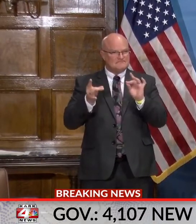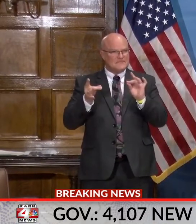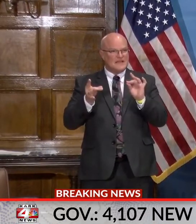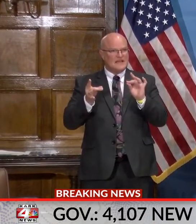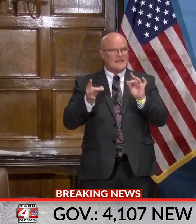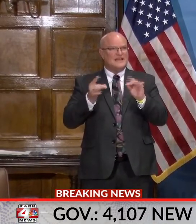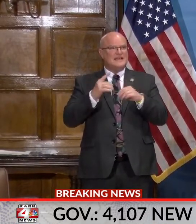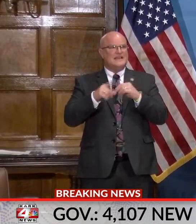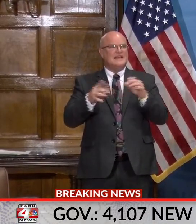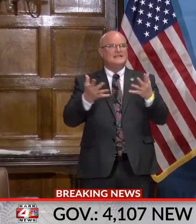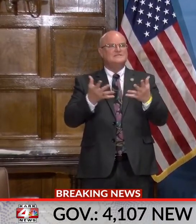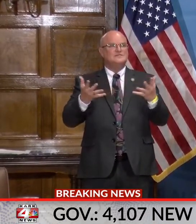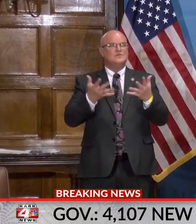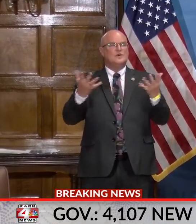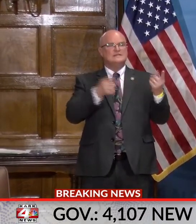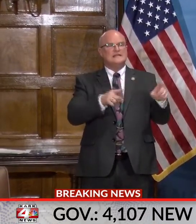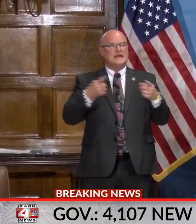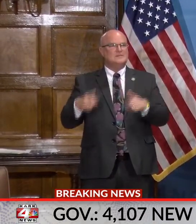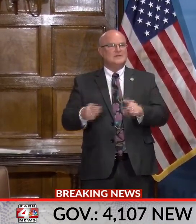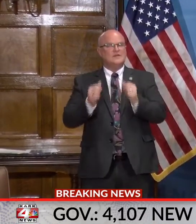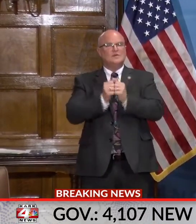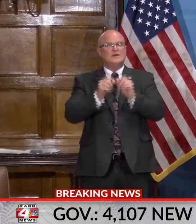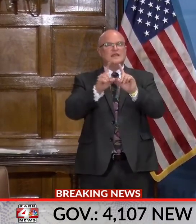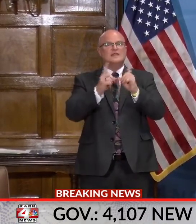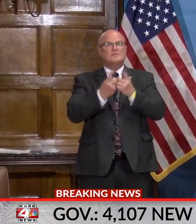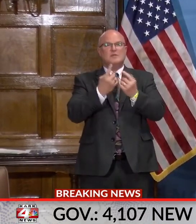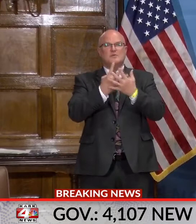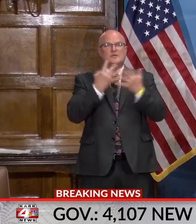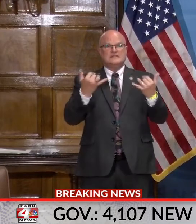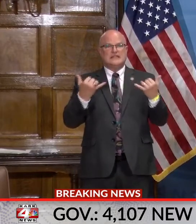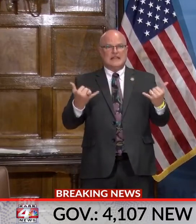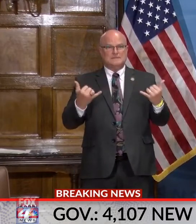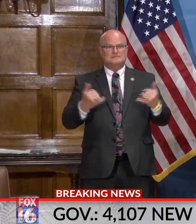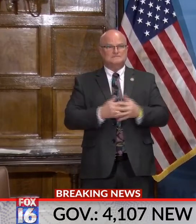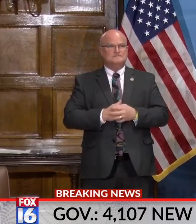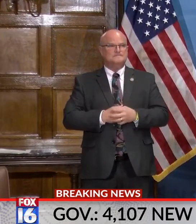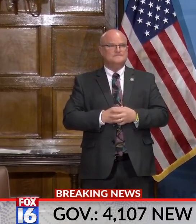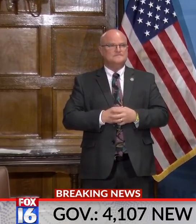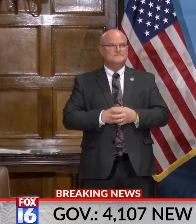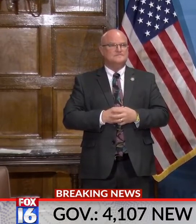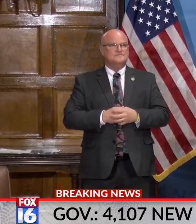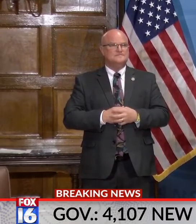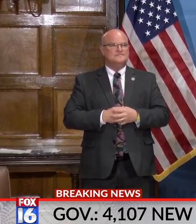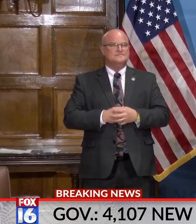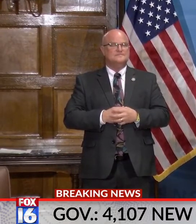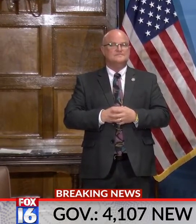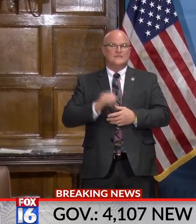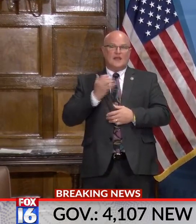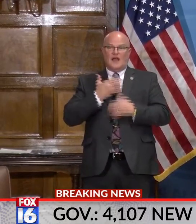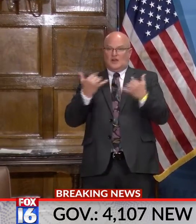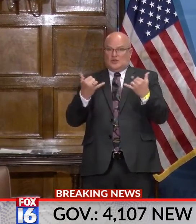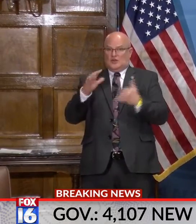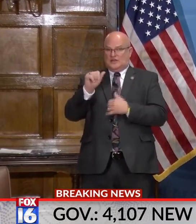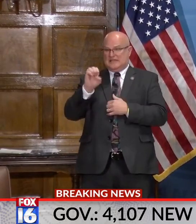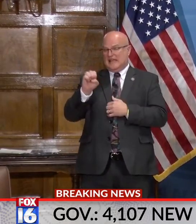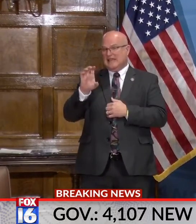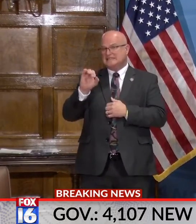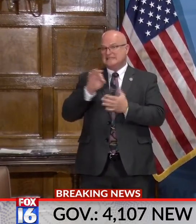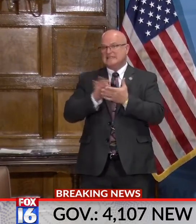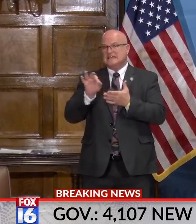brief comment as to what's happening in the Department of Corrections today. Yes, sir. Our current case count within the Department